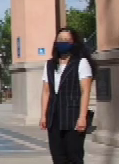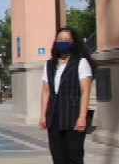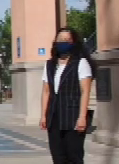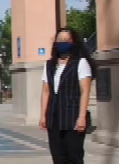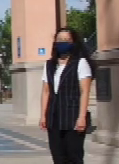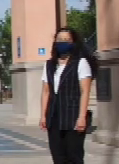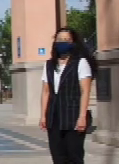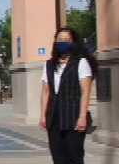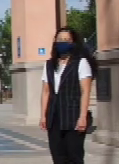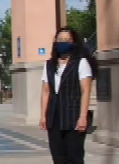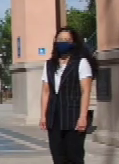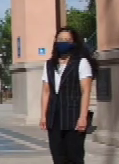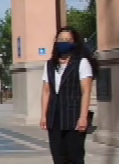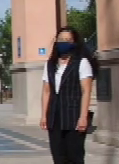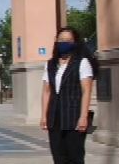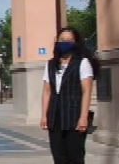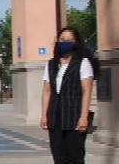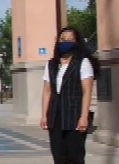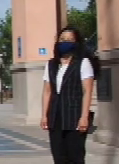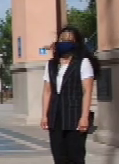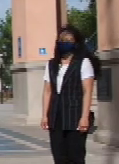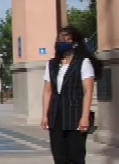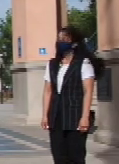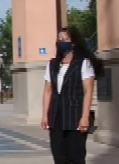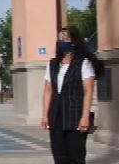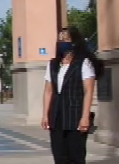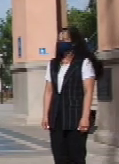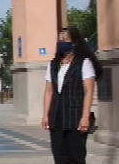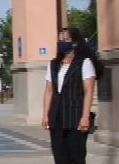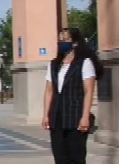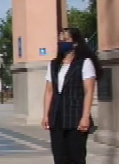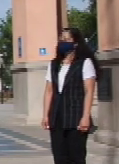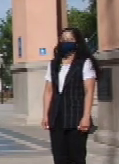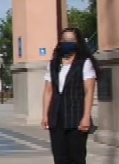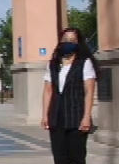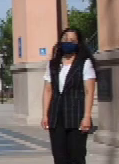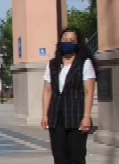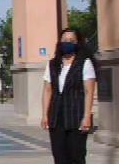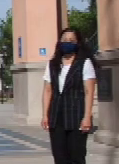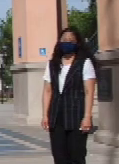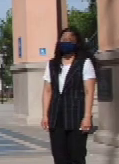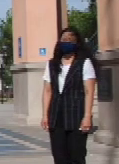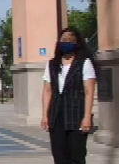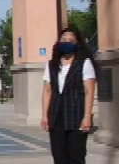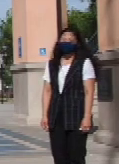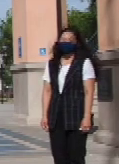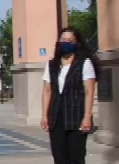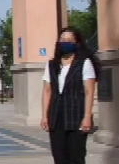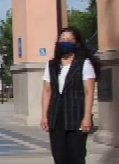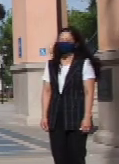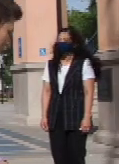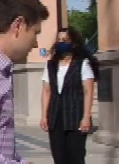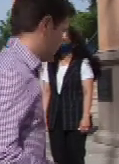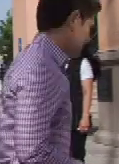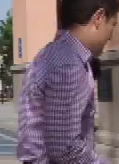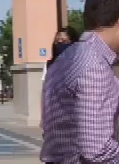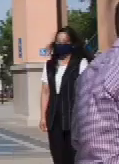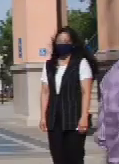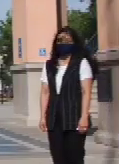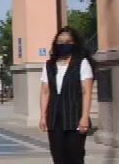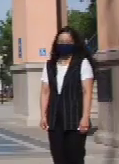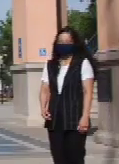represents. So with that, I'll welcome back the mayor for a proclamation, and we'll raise the flag. Thank you.